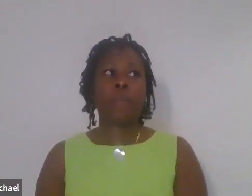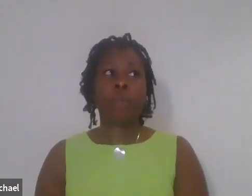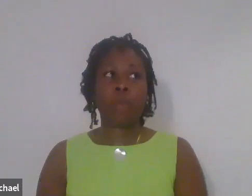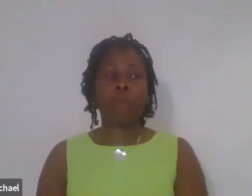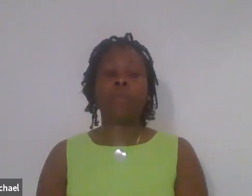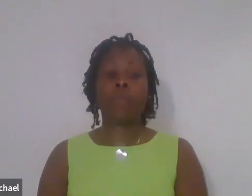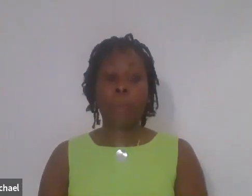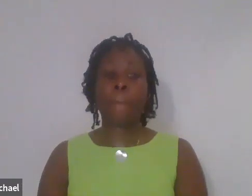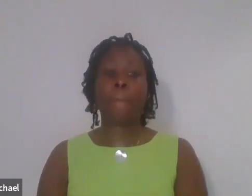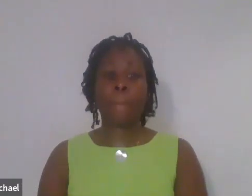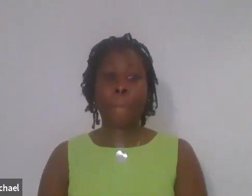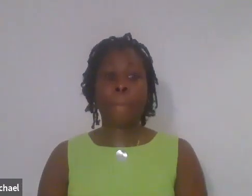times. Thank you.